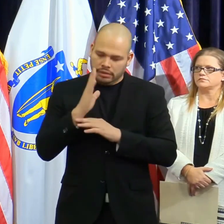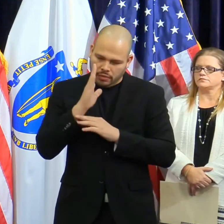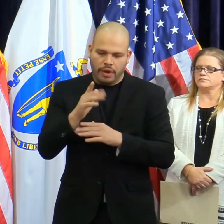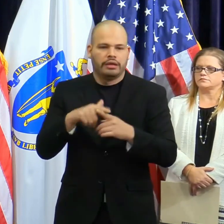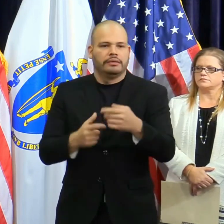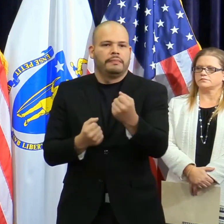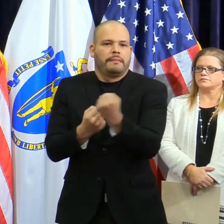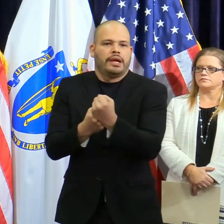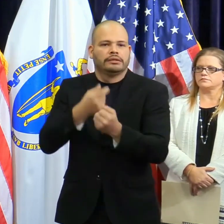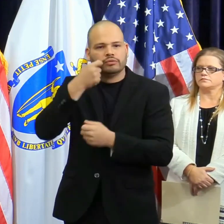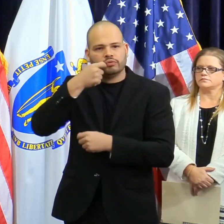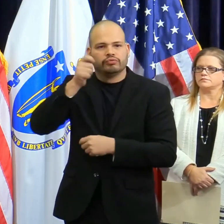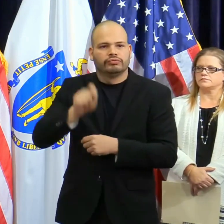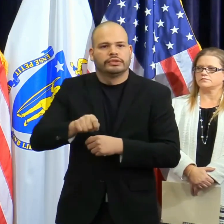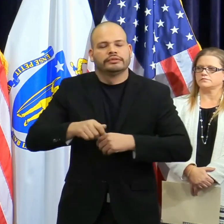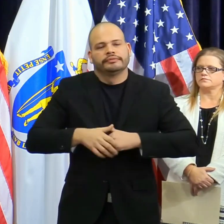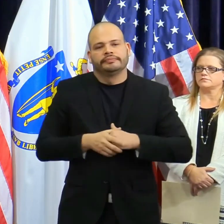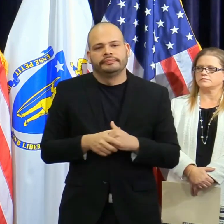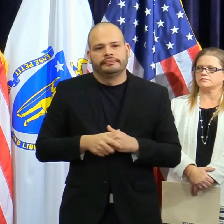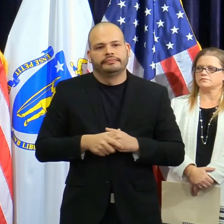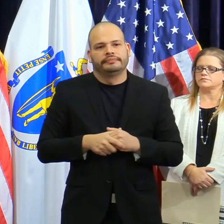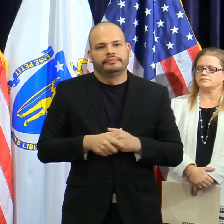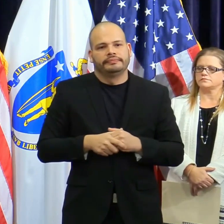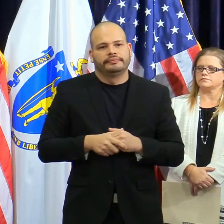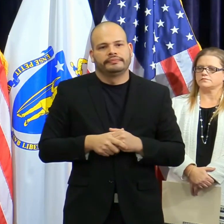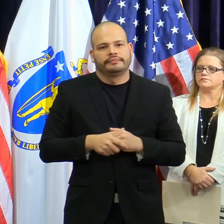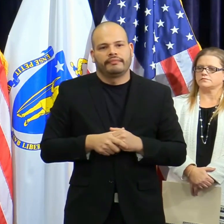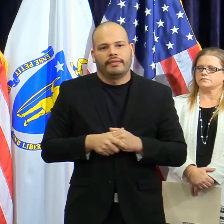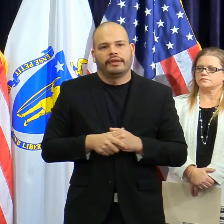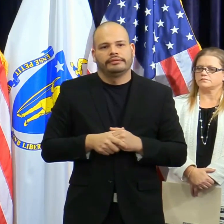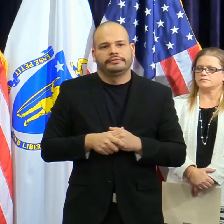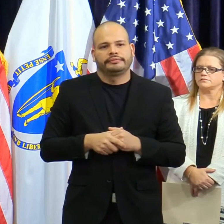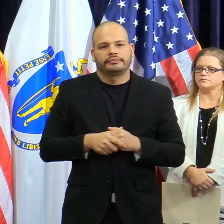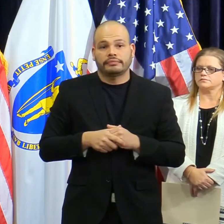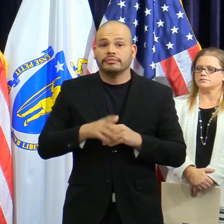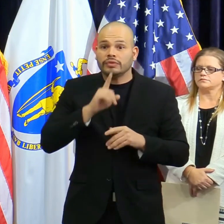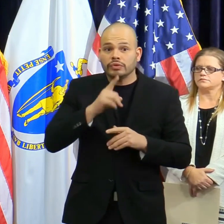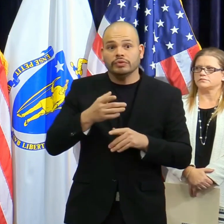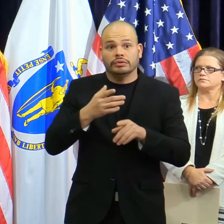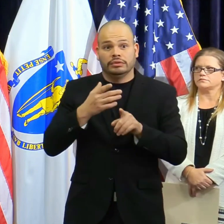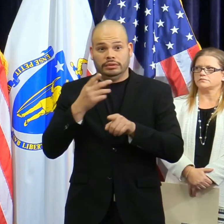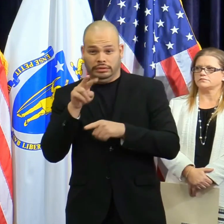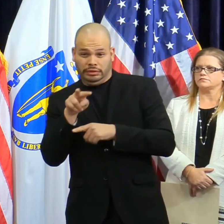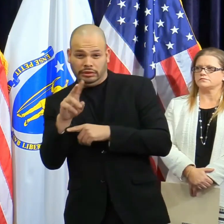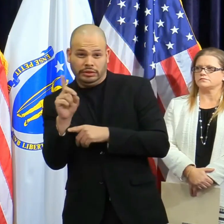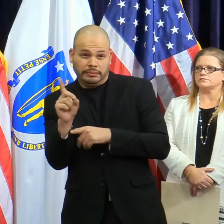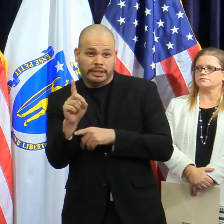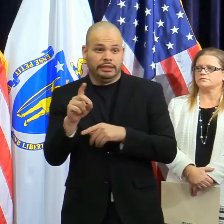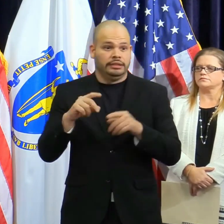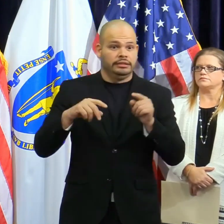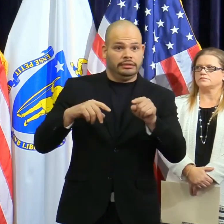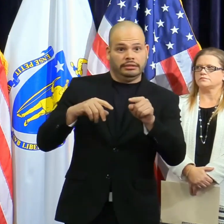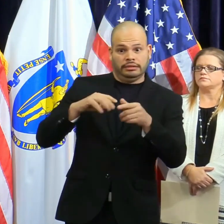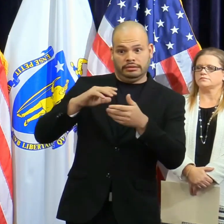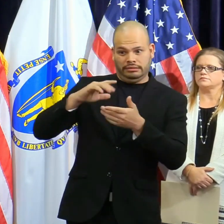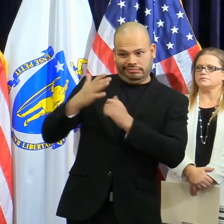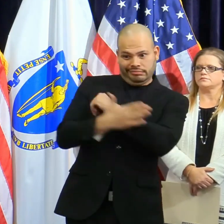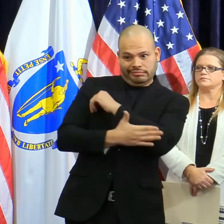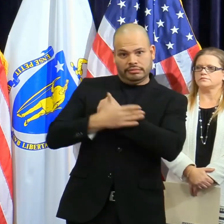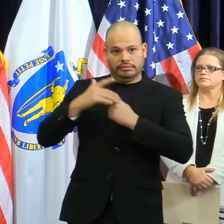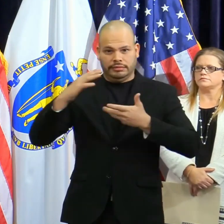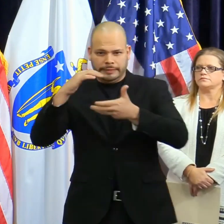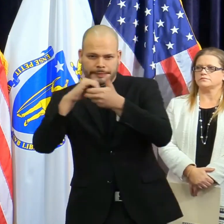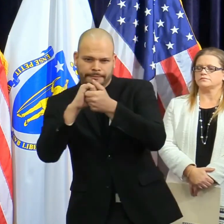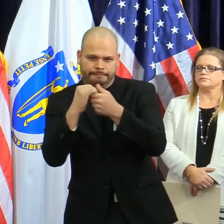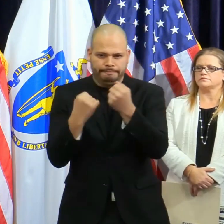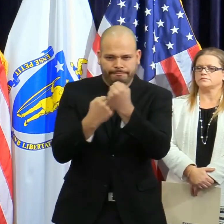see democratic allies across the world united in this response. I trust the American government will impose the strongest possible